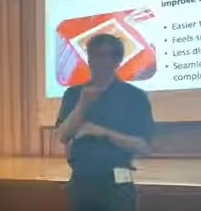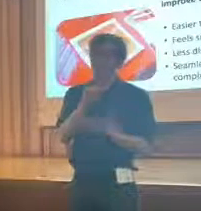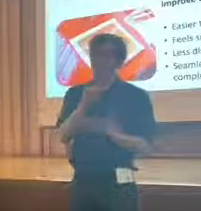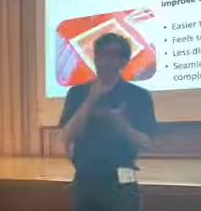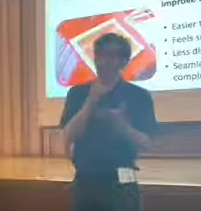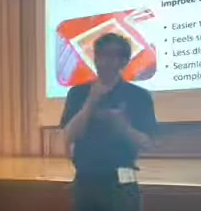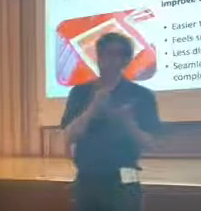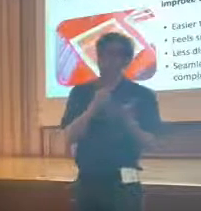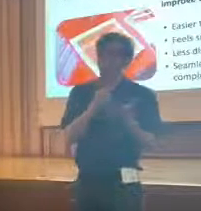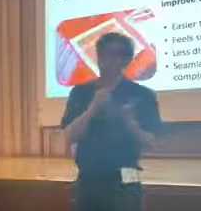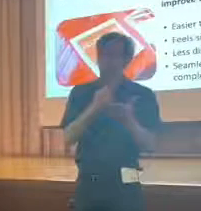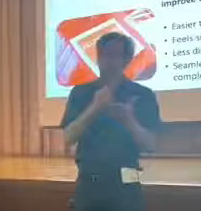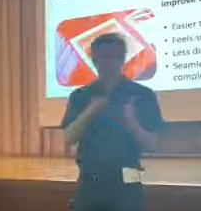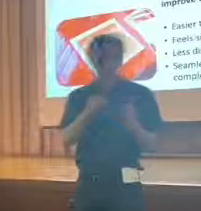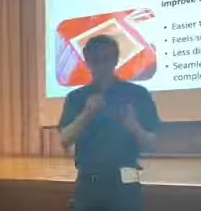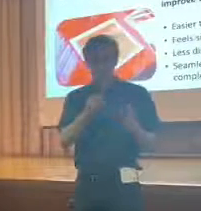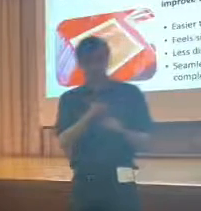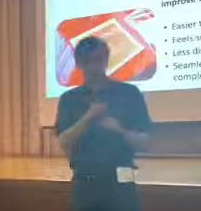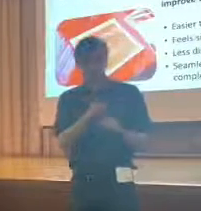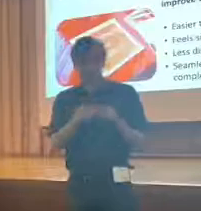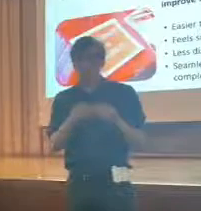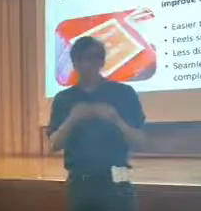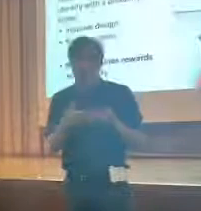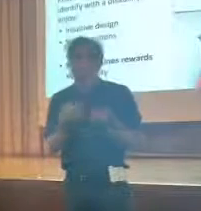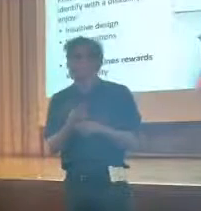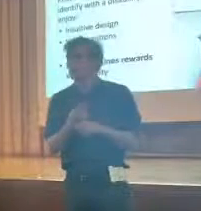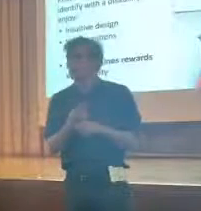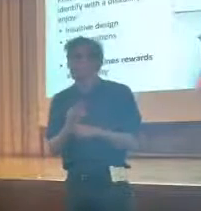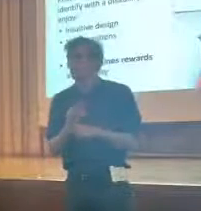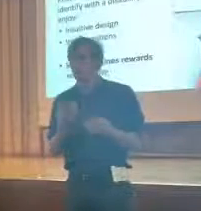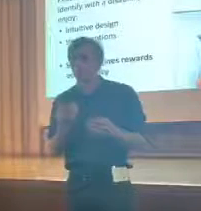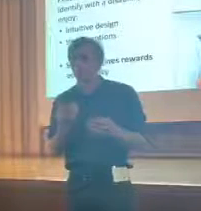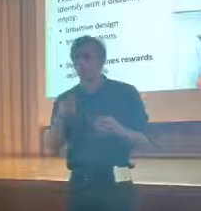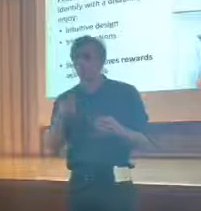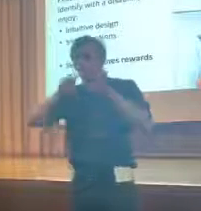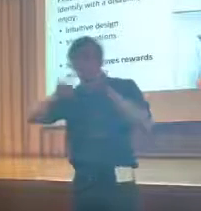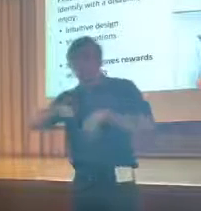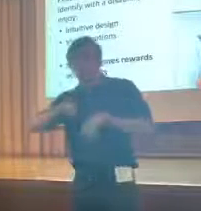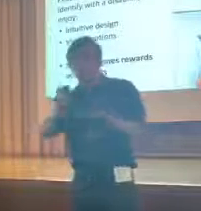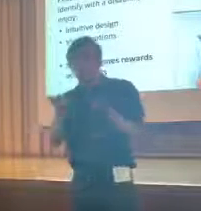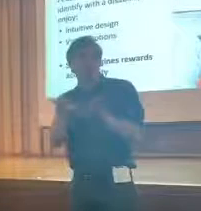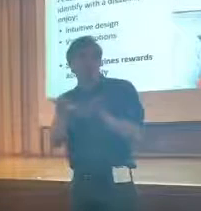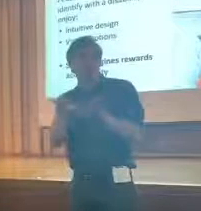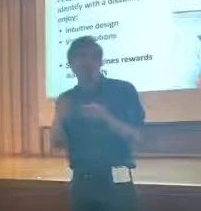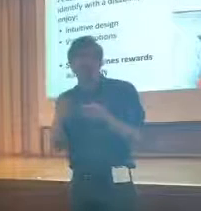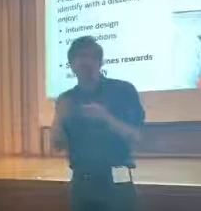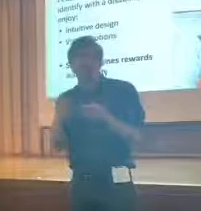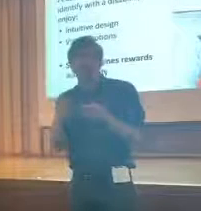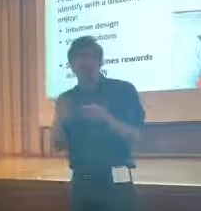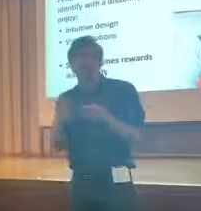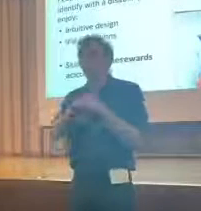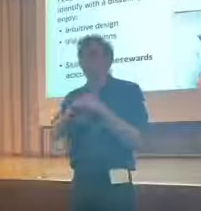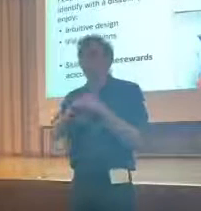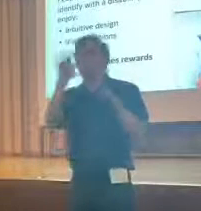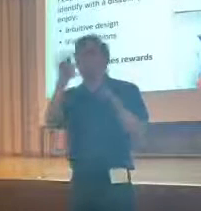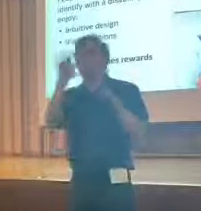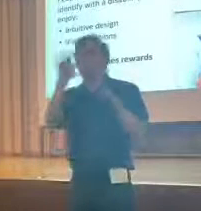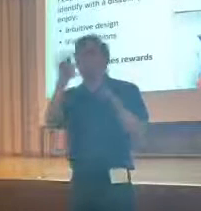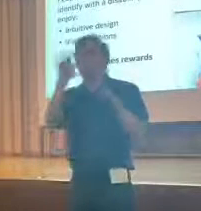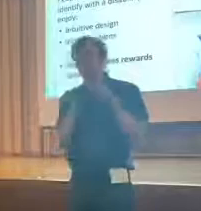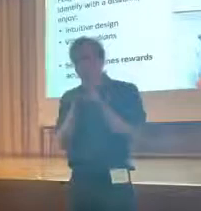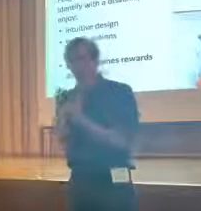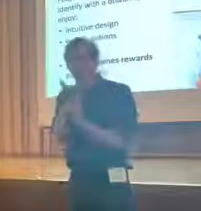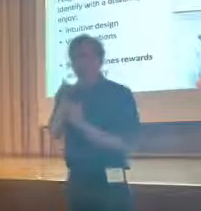distractions, and the form completion becomes seamless. And other perks that I hear from people who do